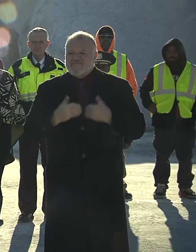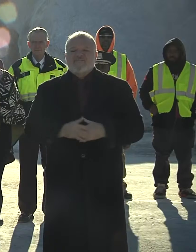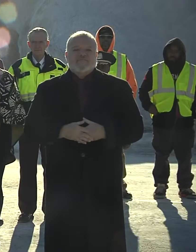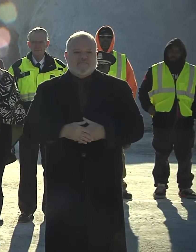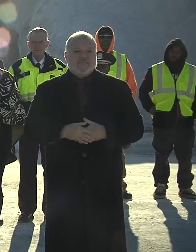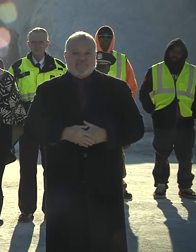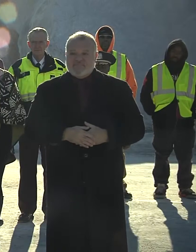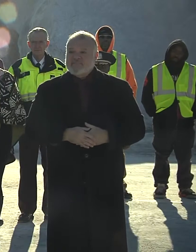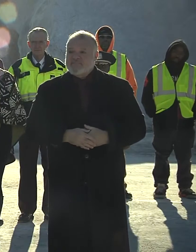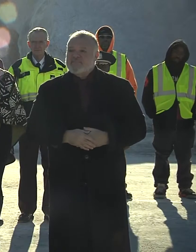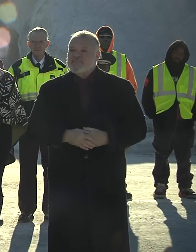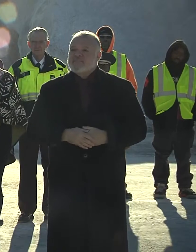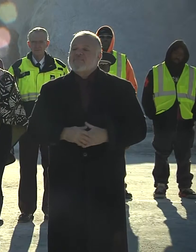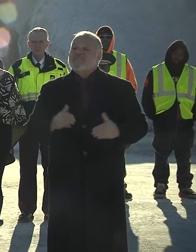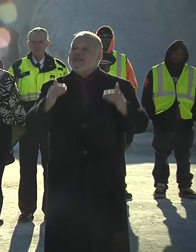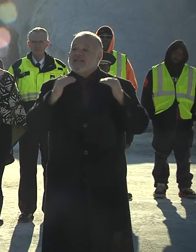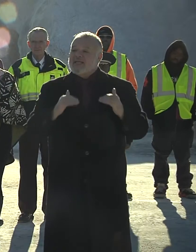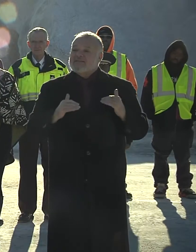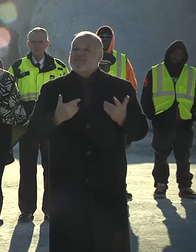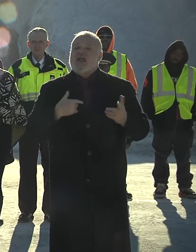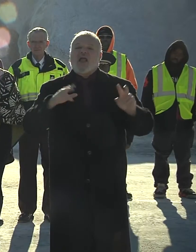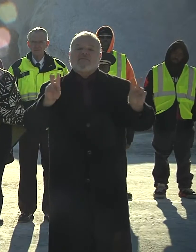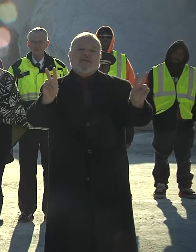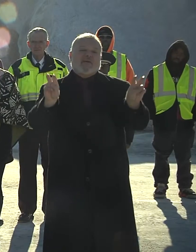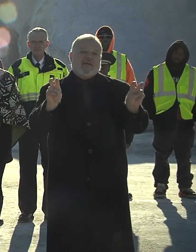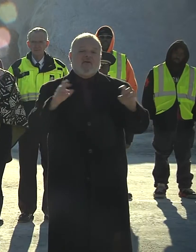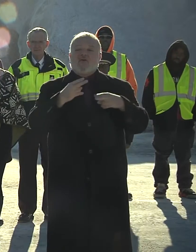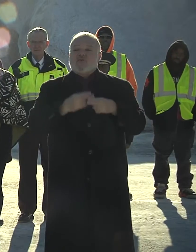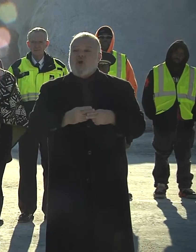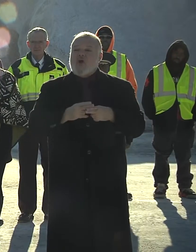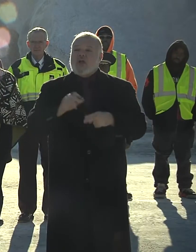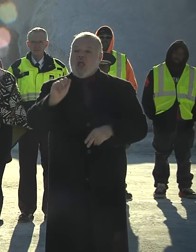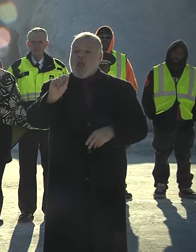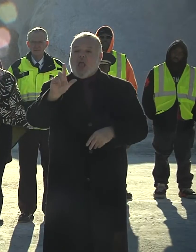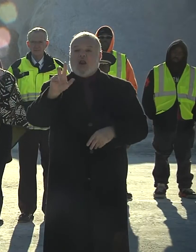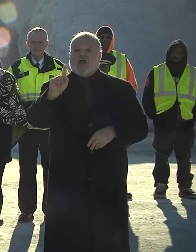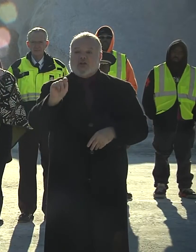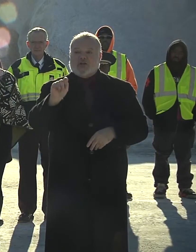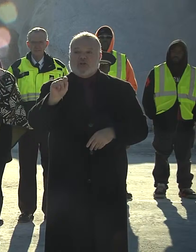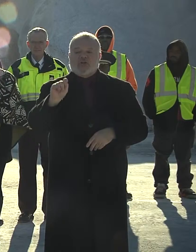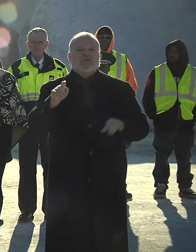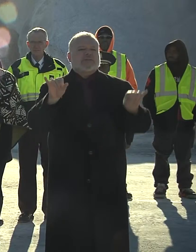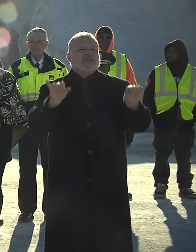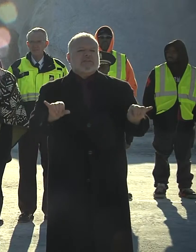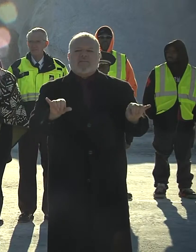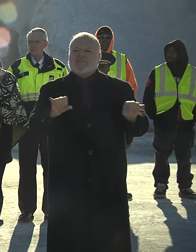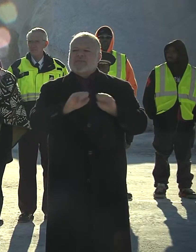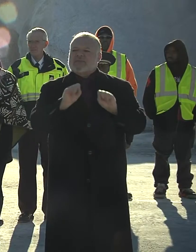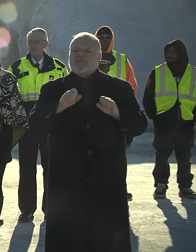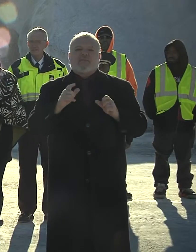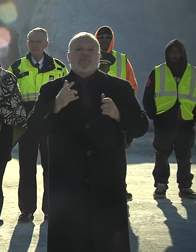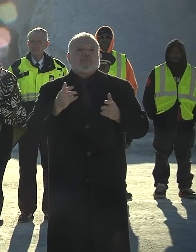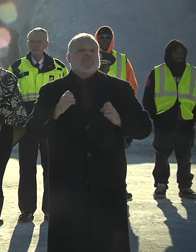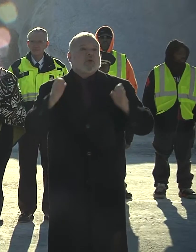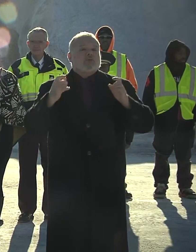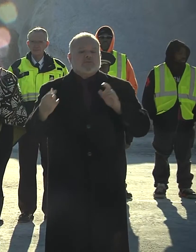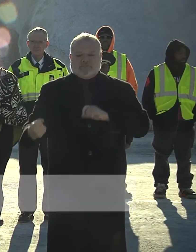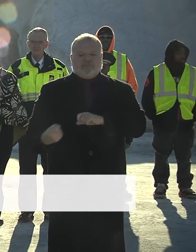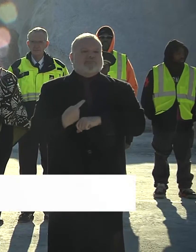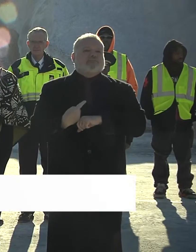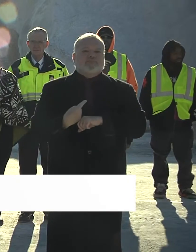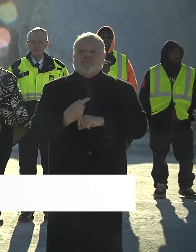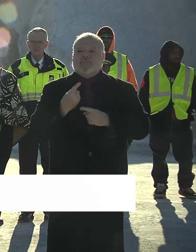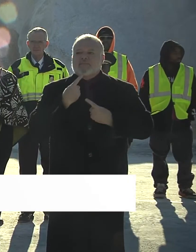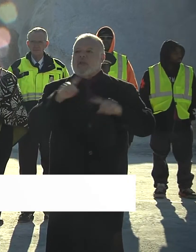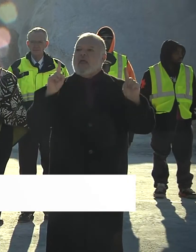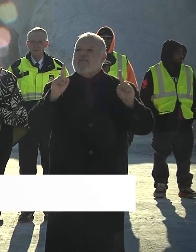Boston system, which will send out text messages, emails, or phone calls in real time with important updates. This is